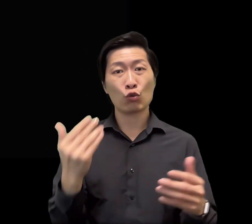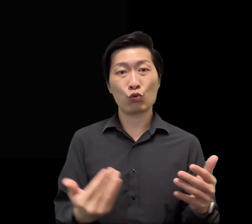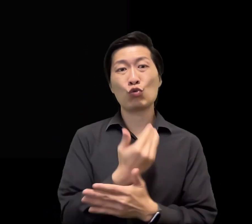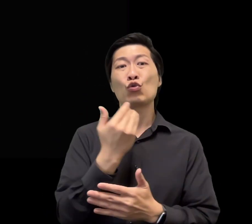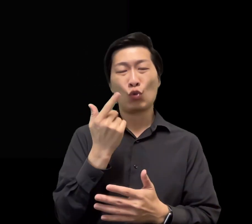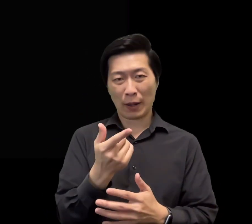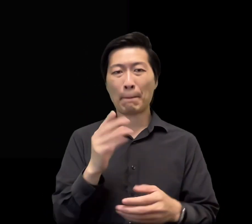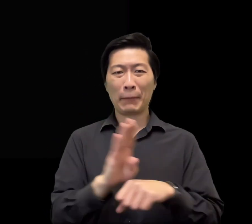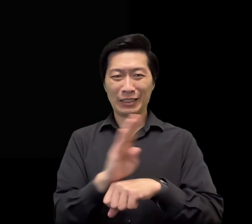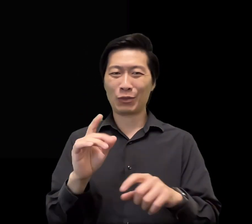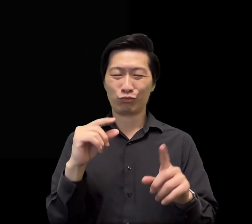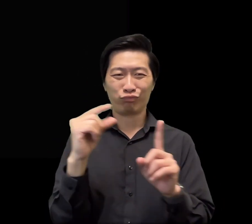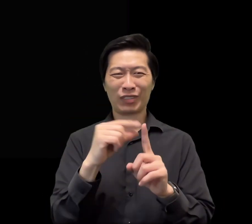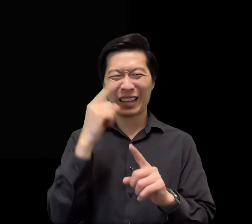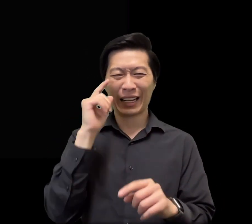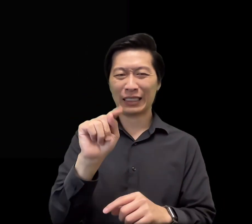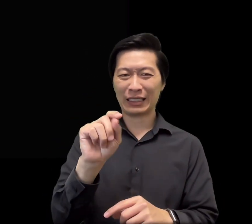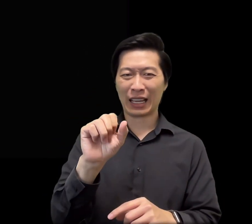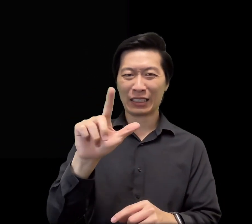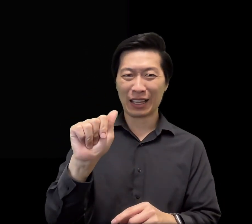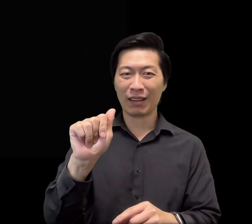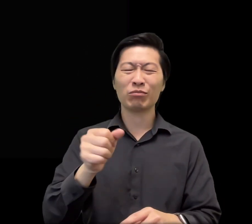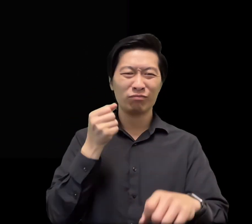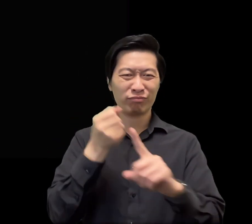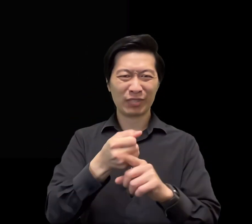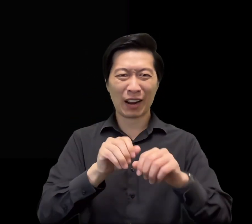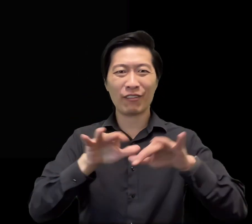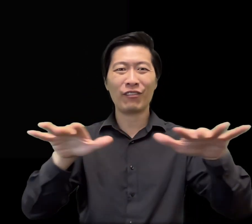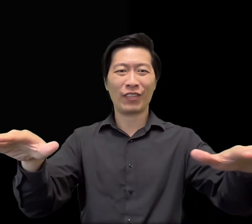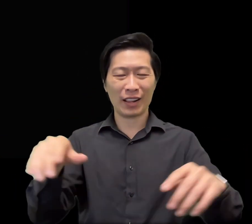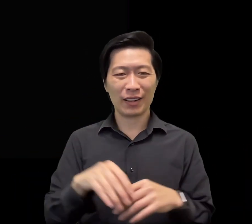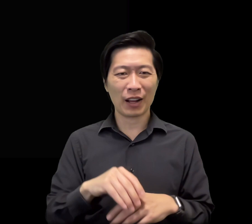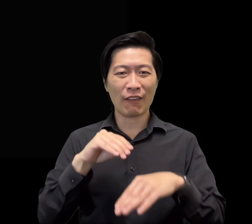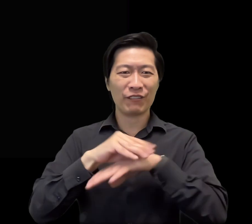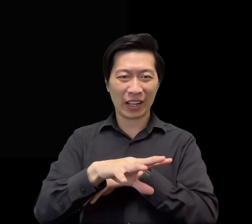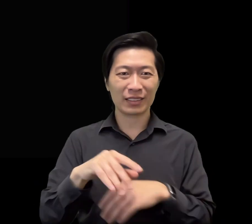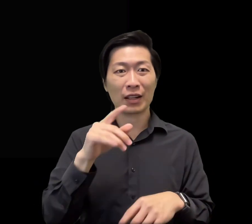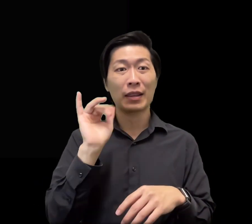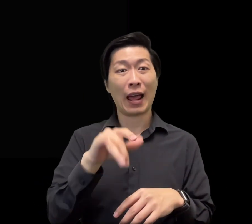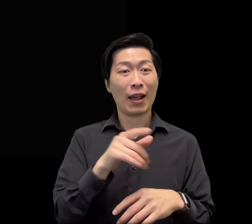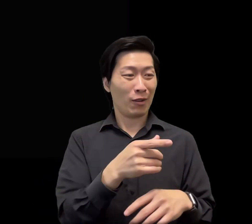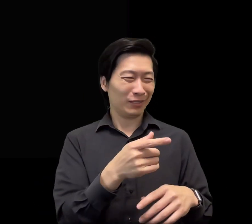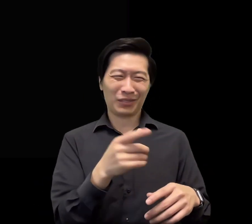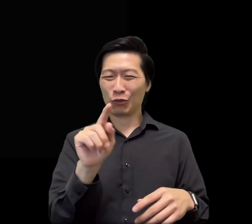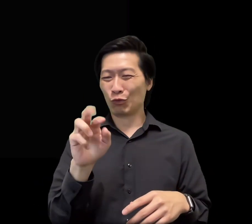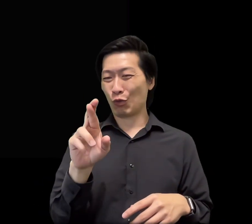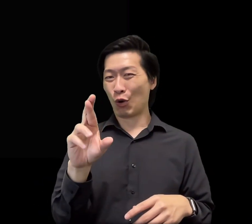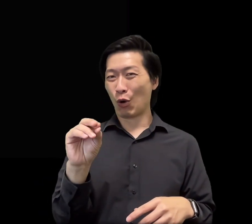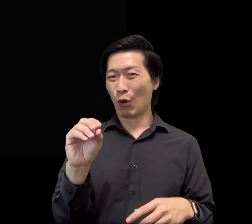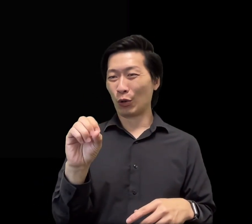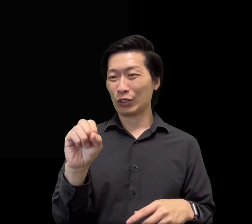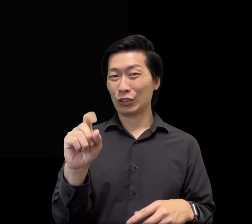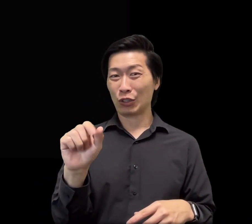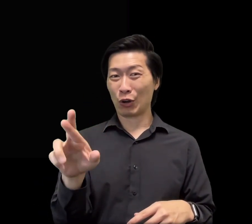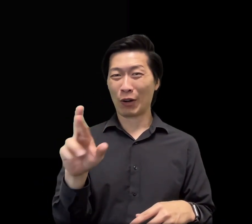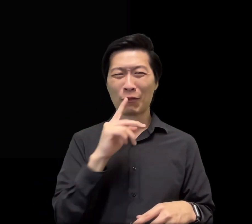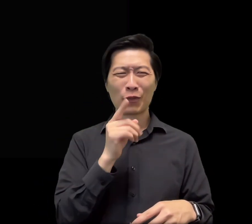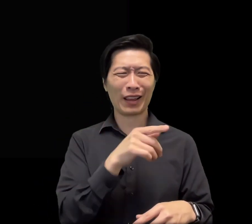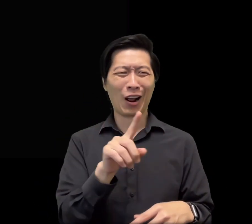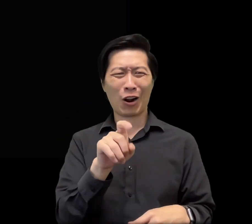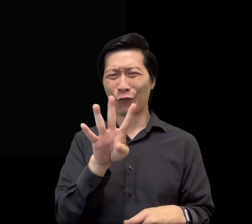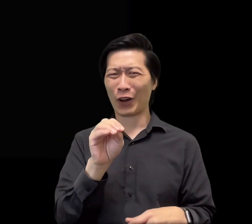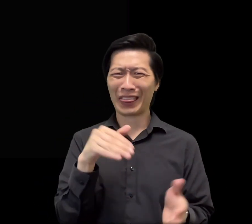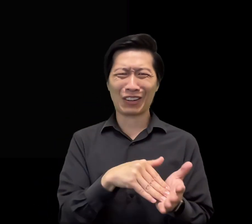of a new business term, which is the Tesla effect. So when you think about the Tesla effect, a product, the Roadster, a toy for rich people, a